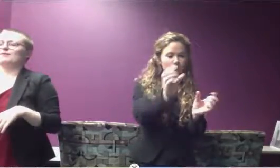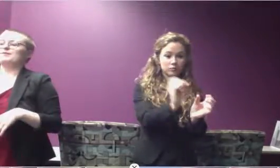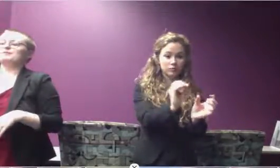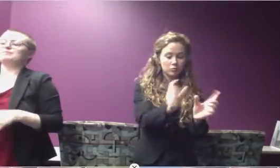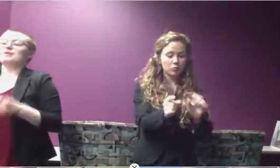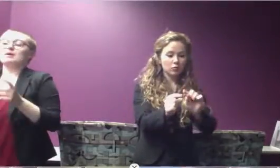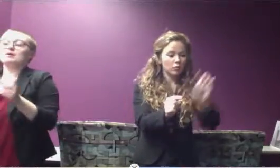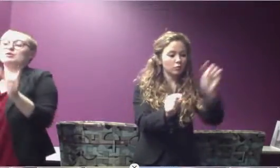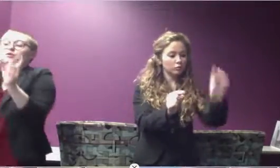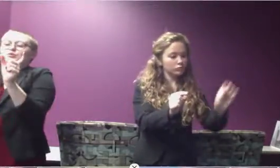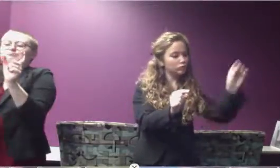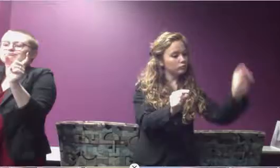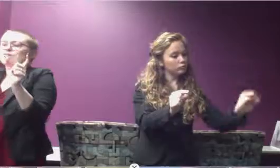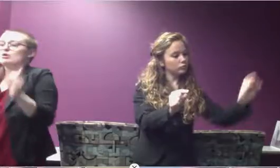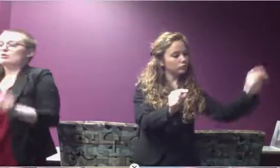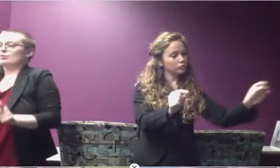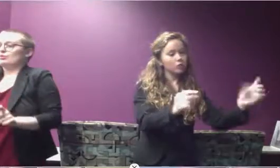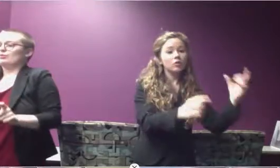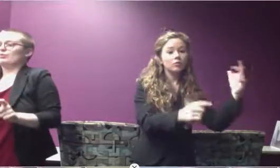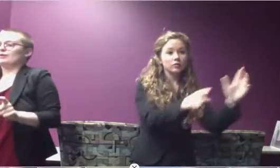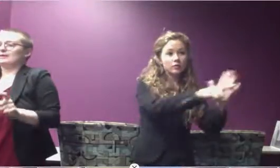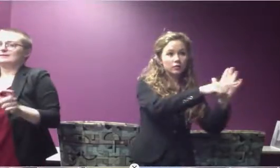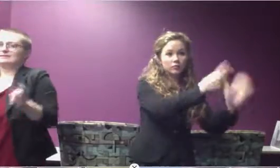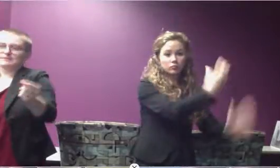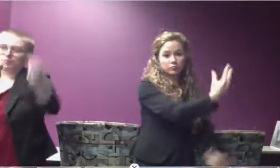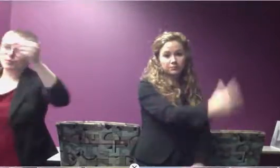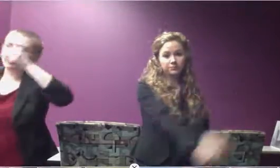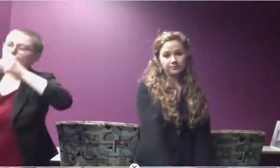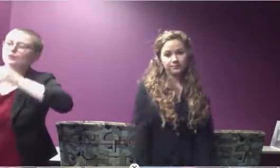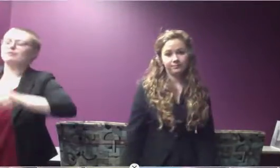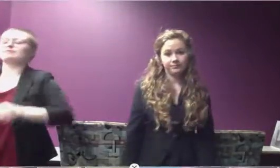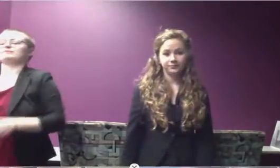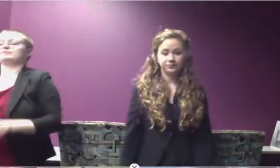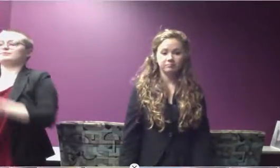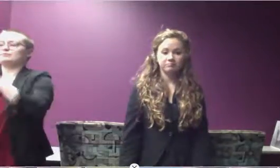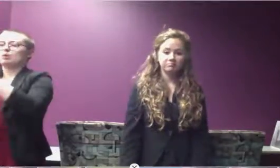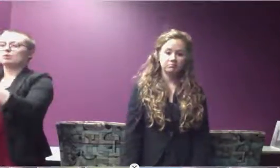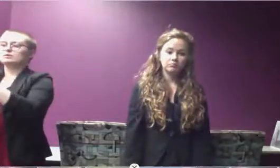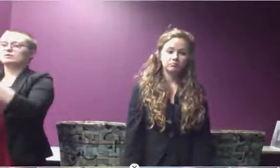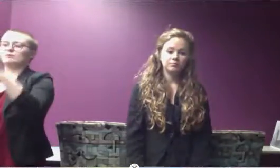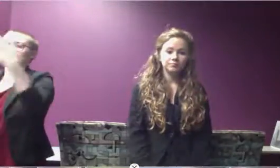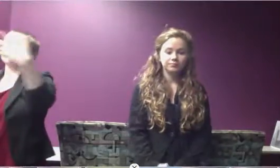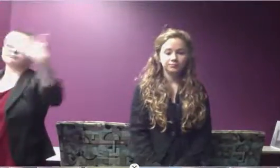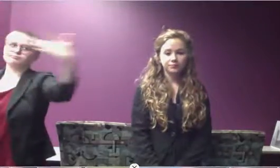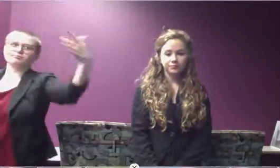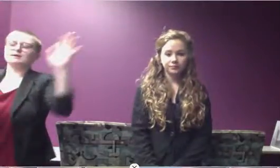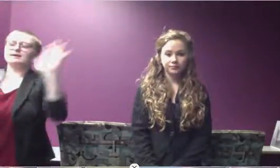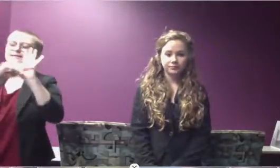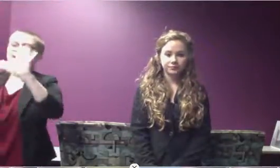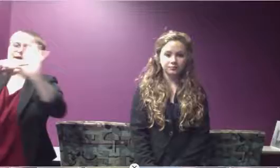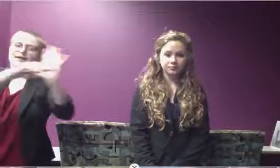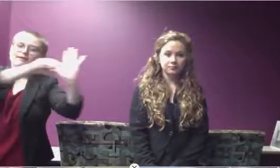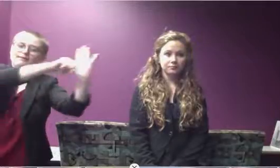So if you have -3, that's 3 units over to make -3.